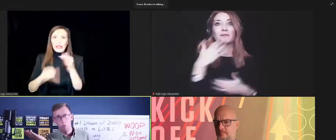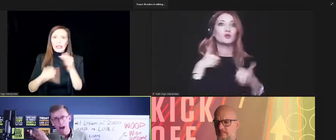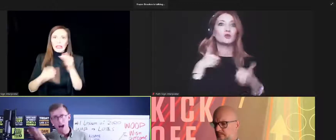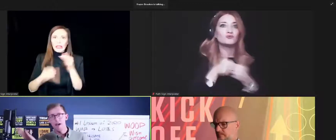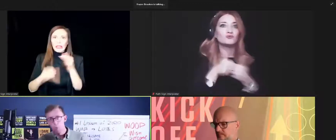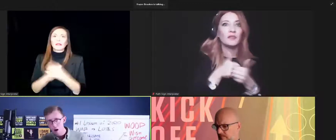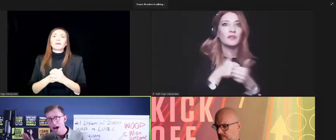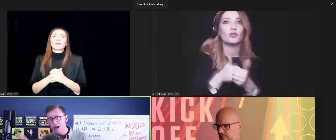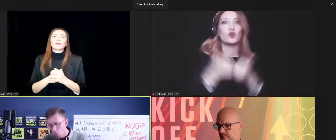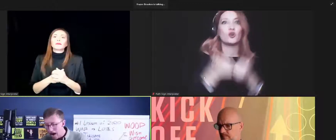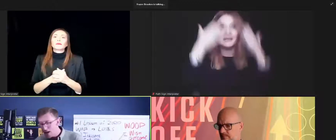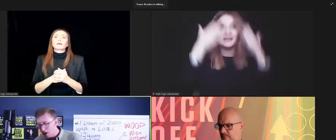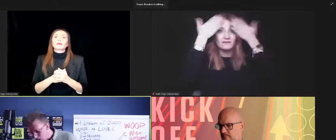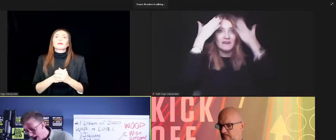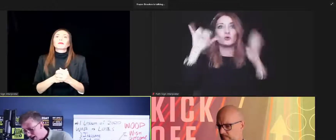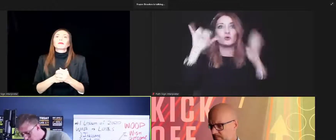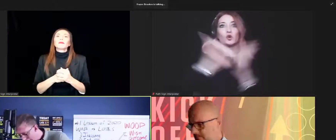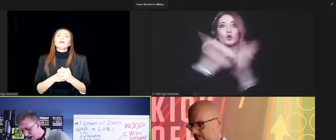why,